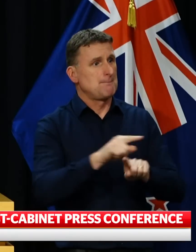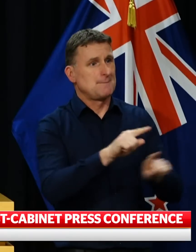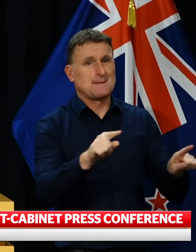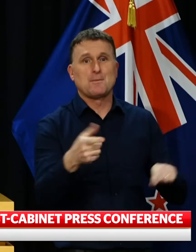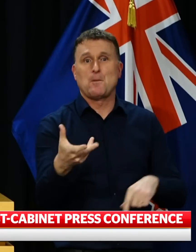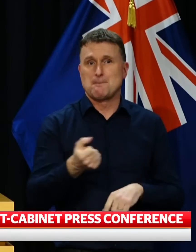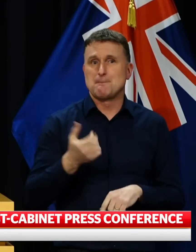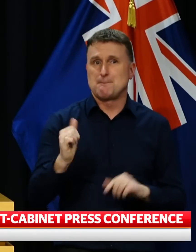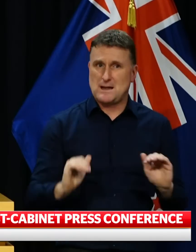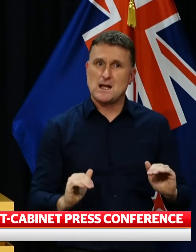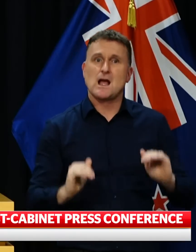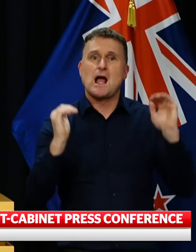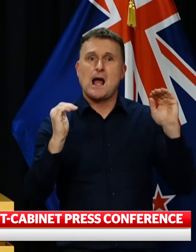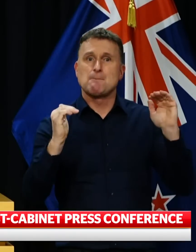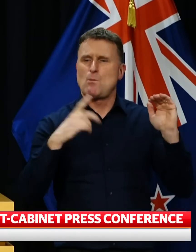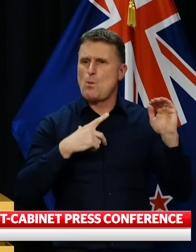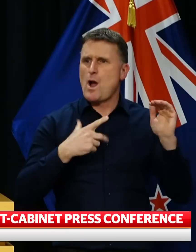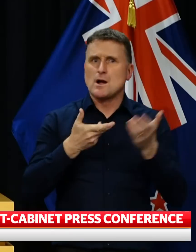pay equity settlements.